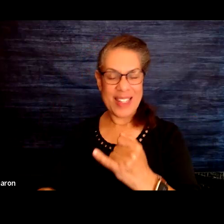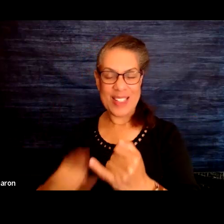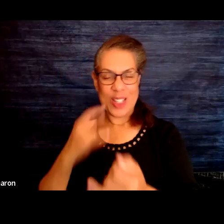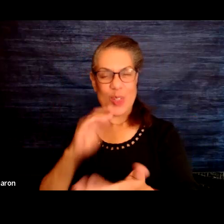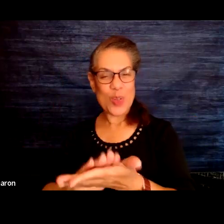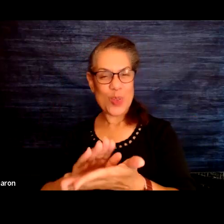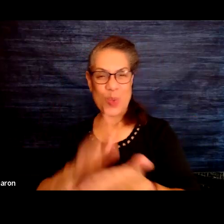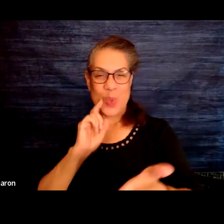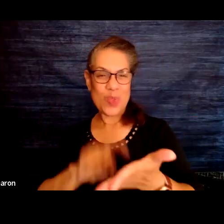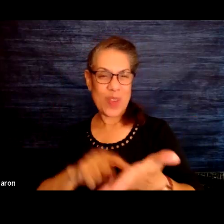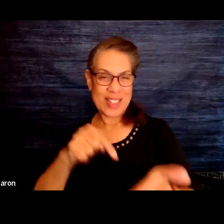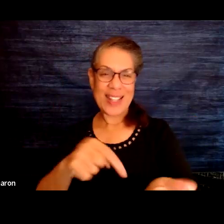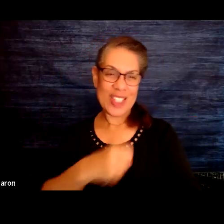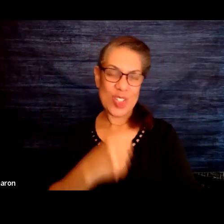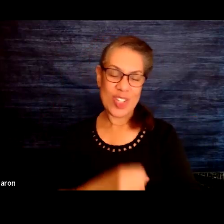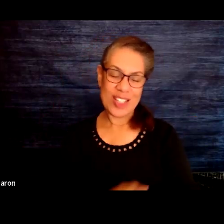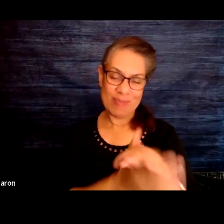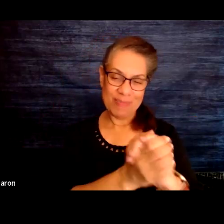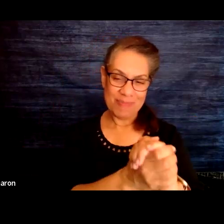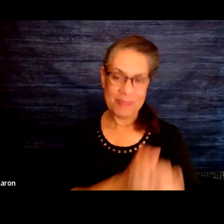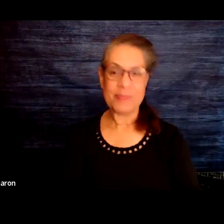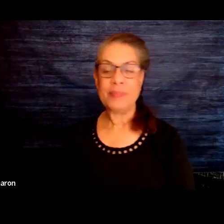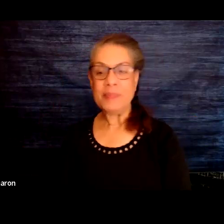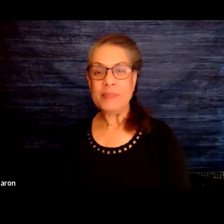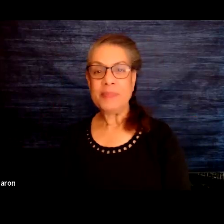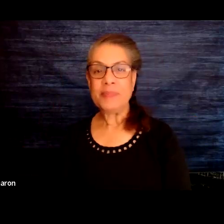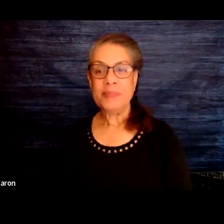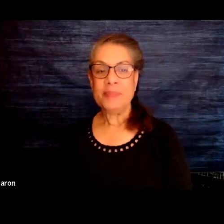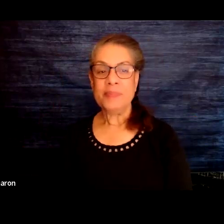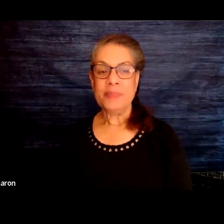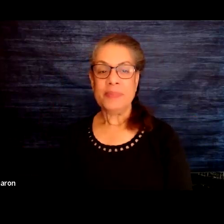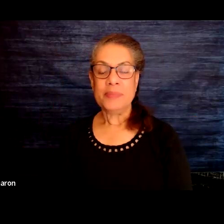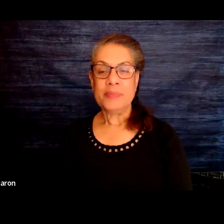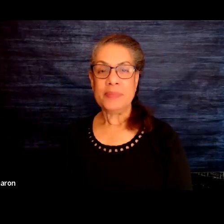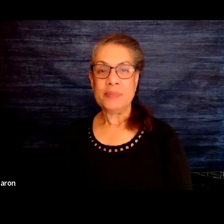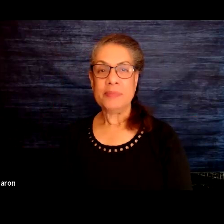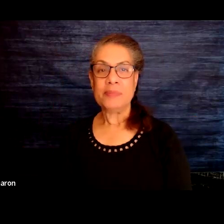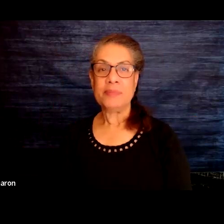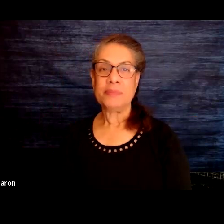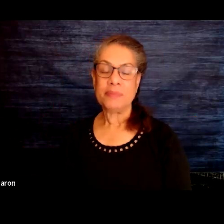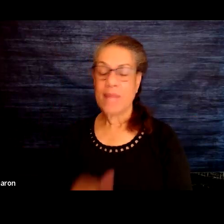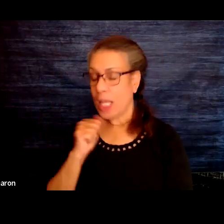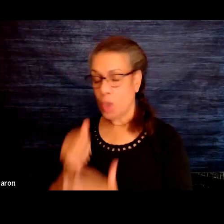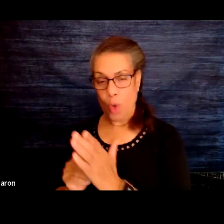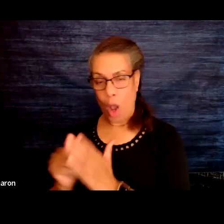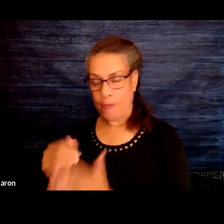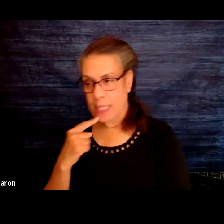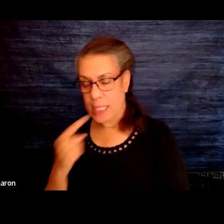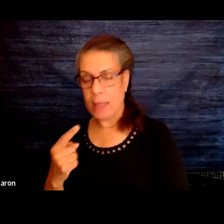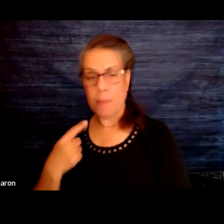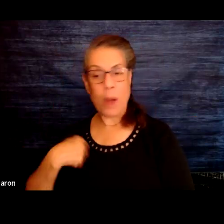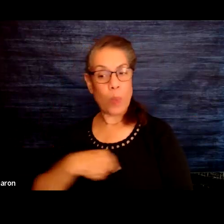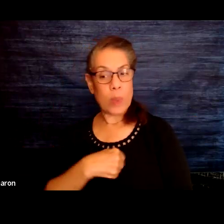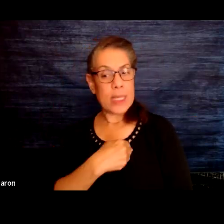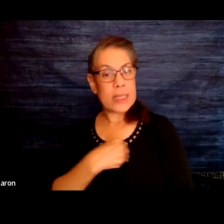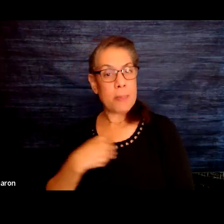Thank you. I do want to say though, because I don't often say this, but as members, we each bring